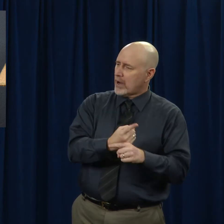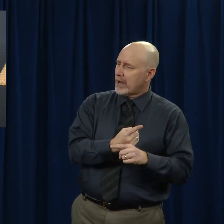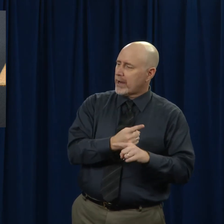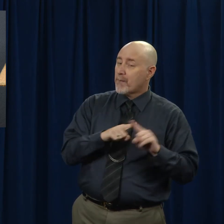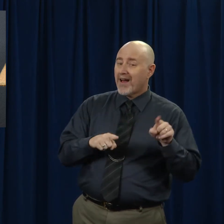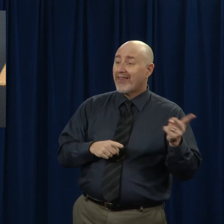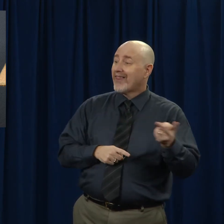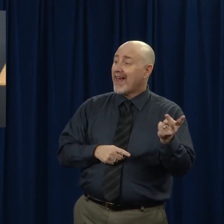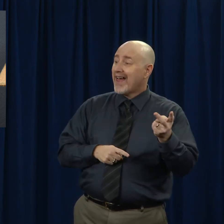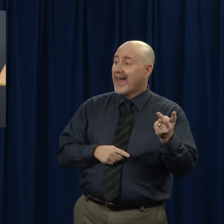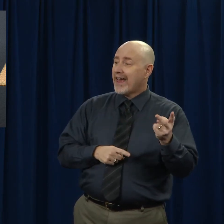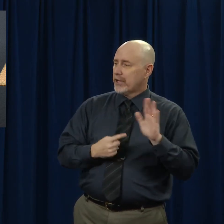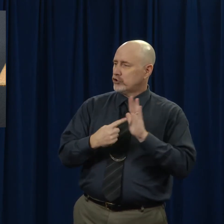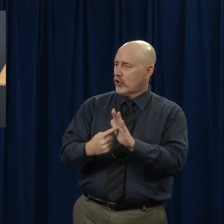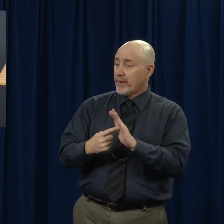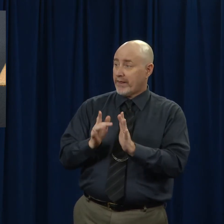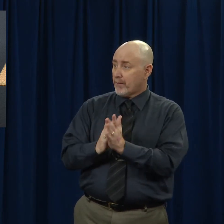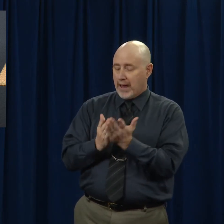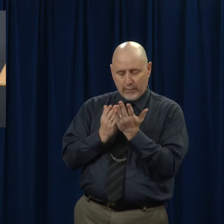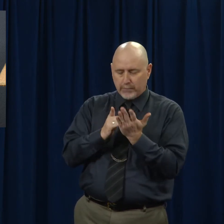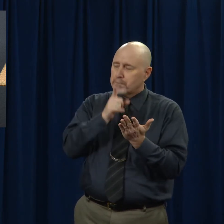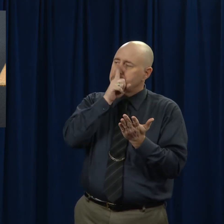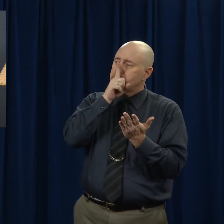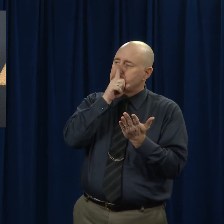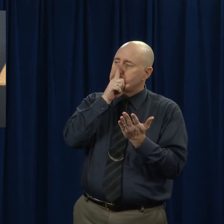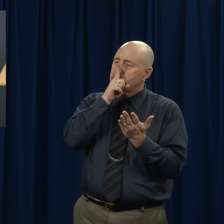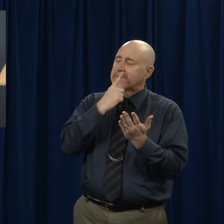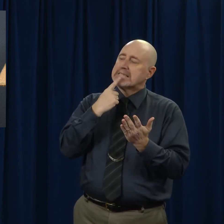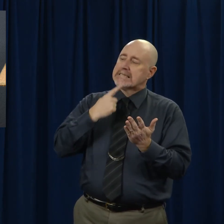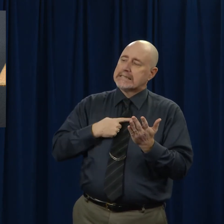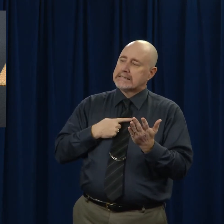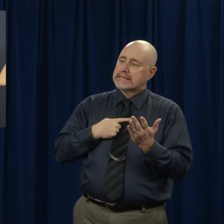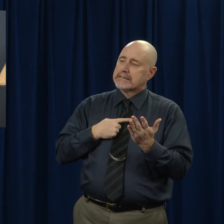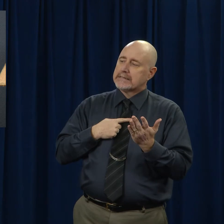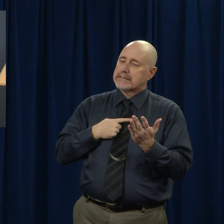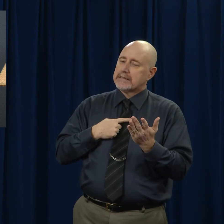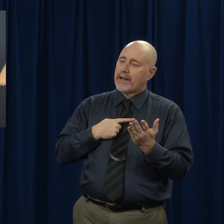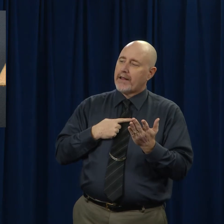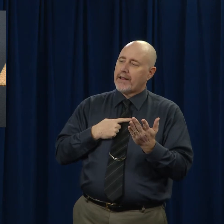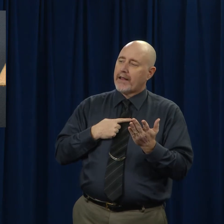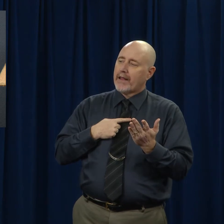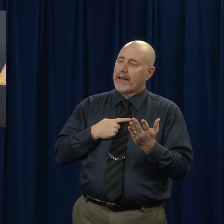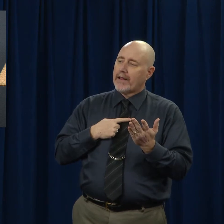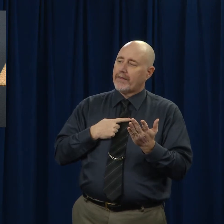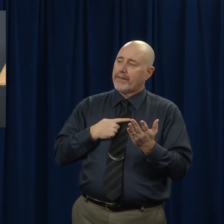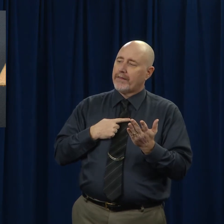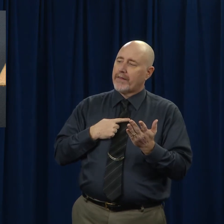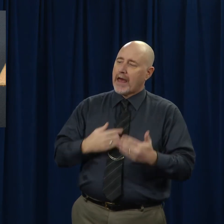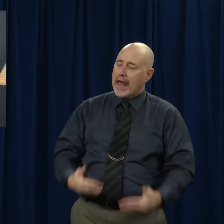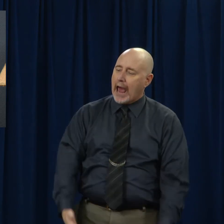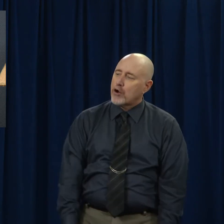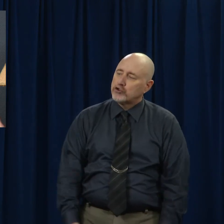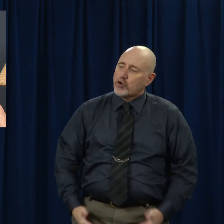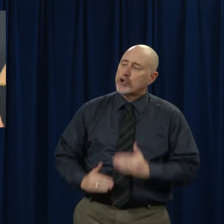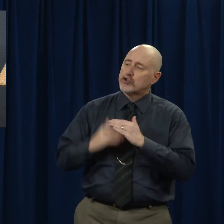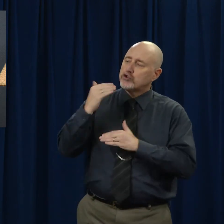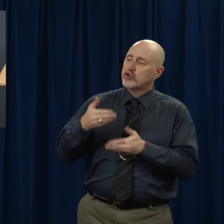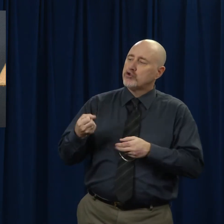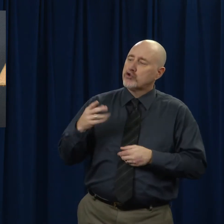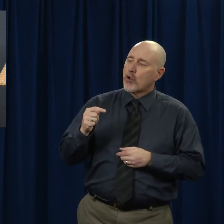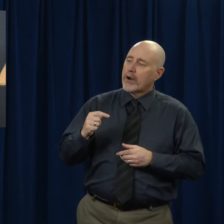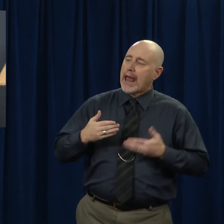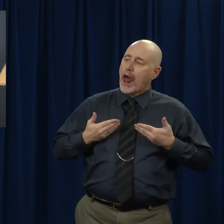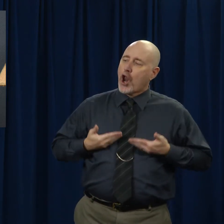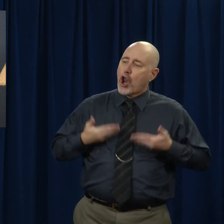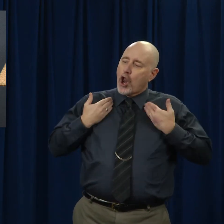right, but they have pointed out to me that the Bible doesn't actually say that this is how short is too short, this is how low